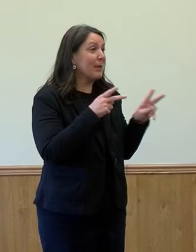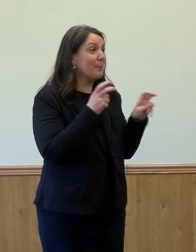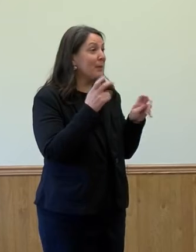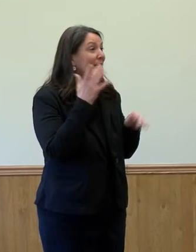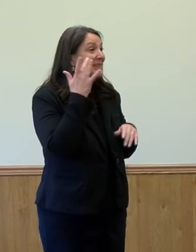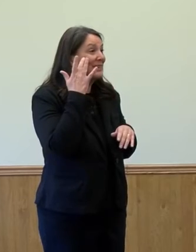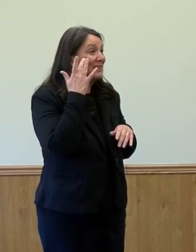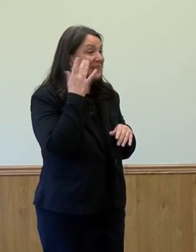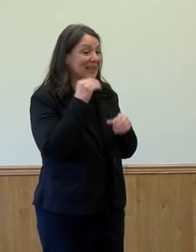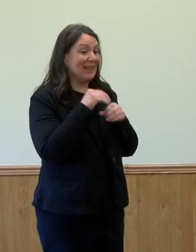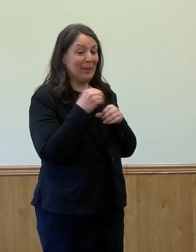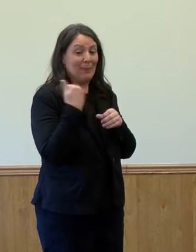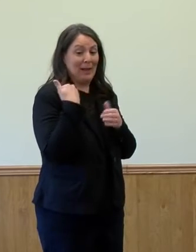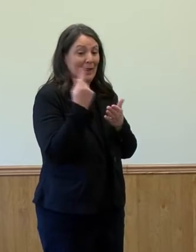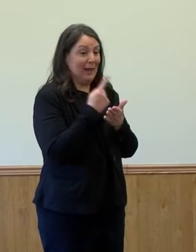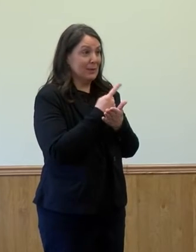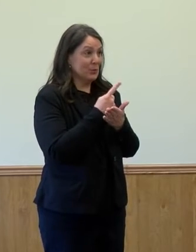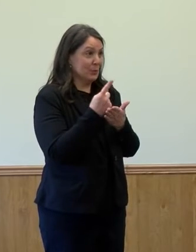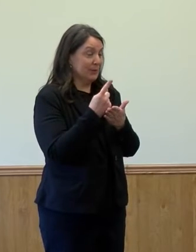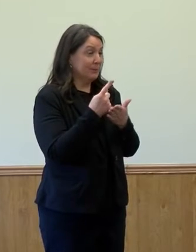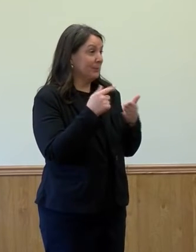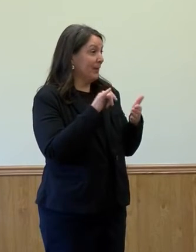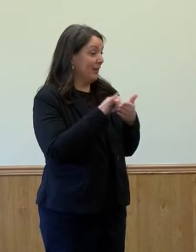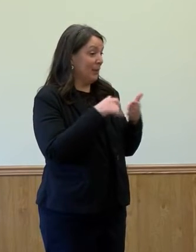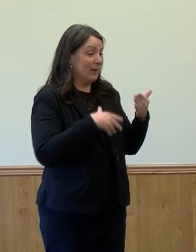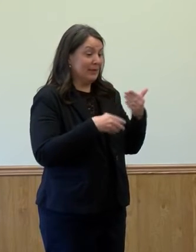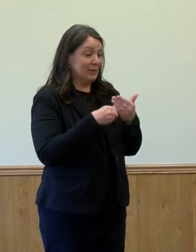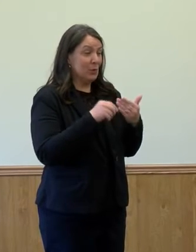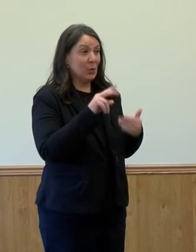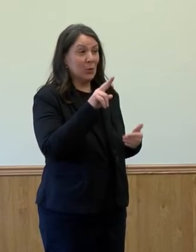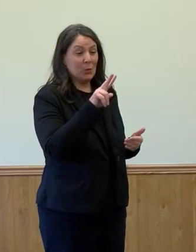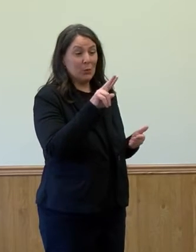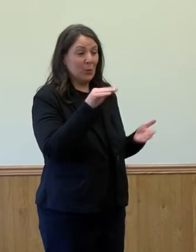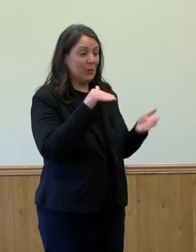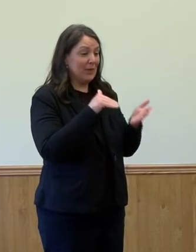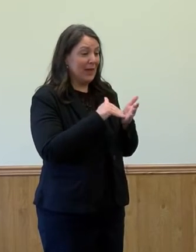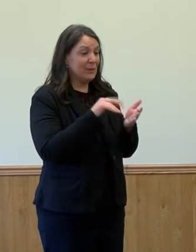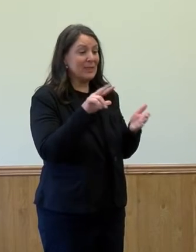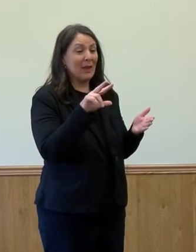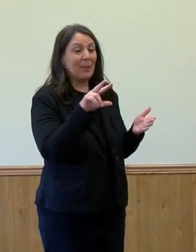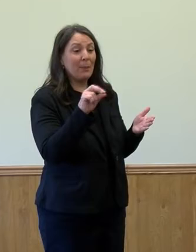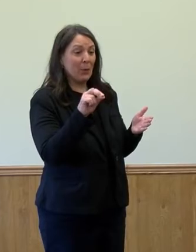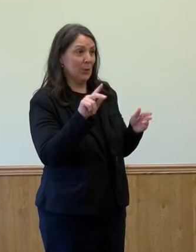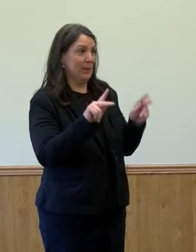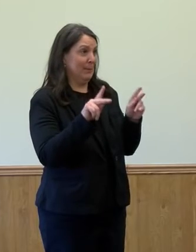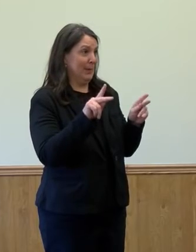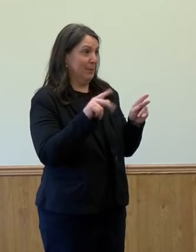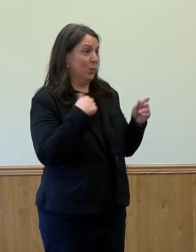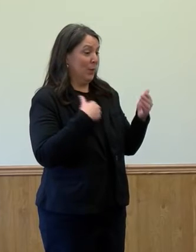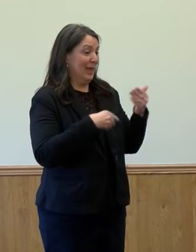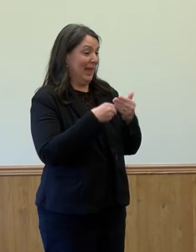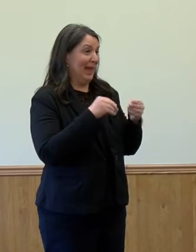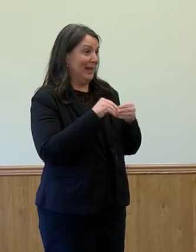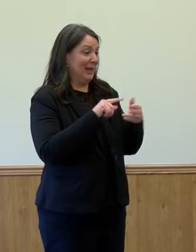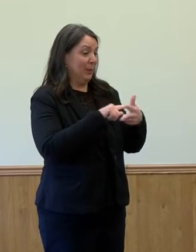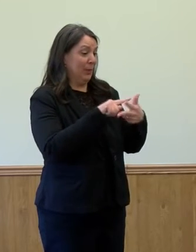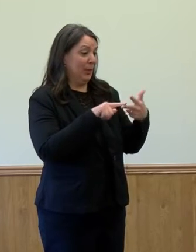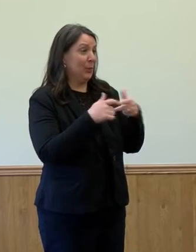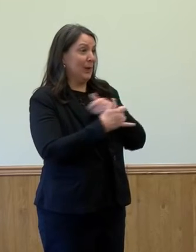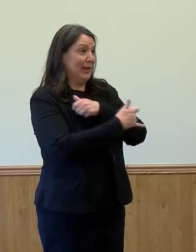be exact, it was an additional 2,030 cases we added in our Tri-County. That